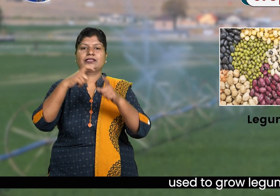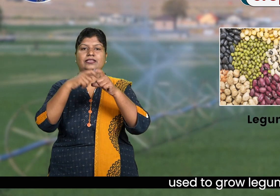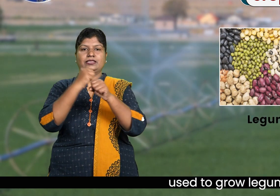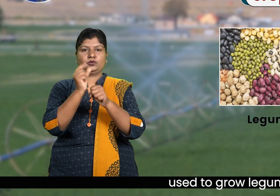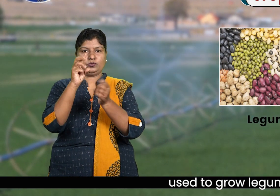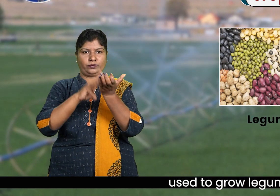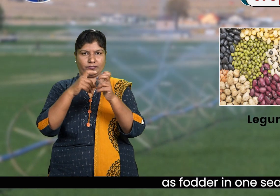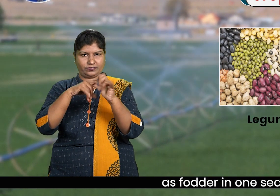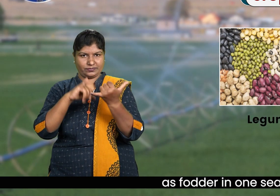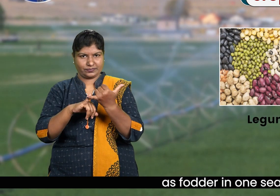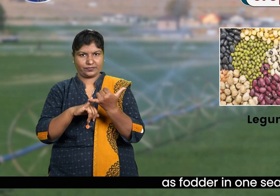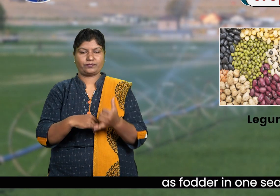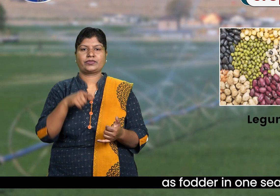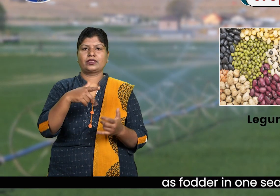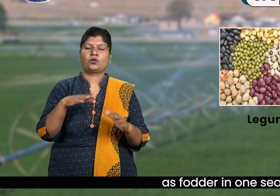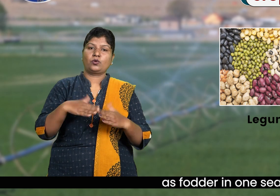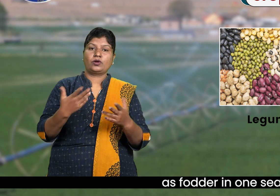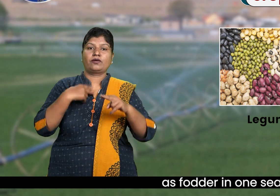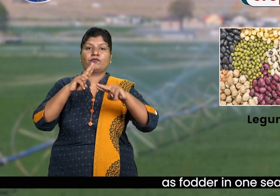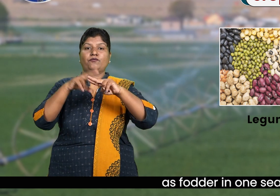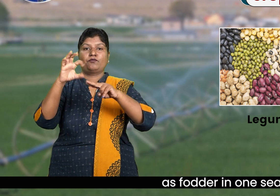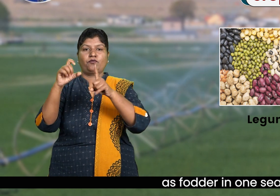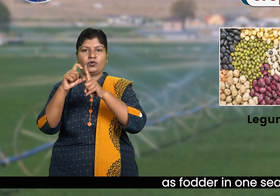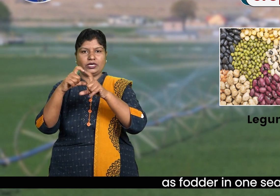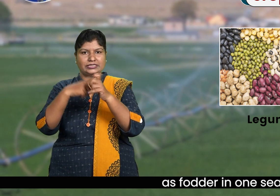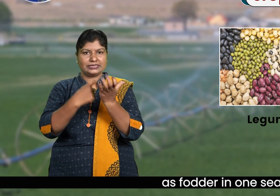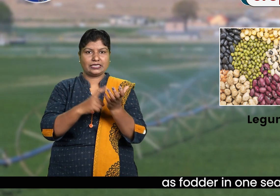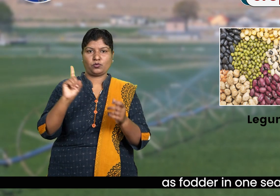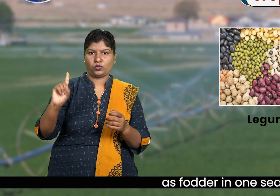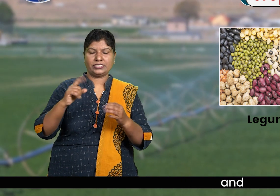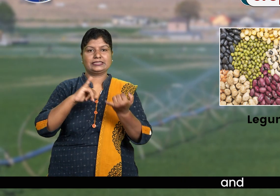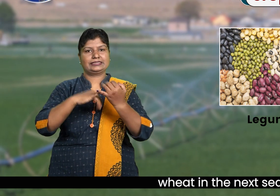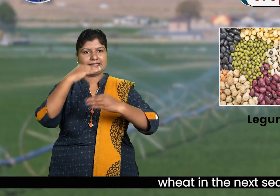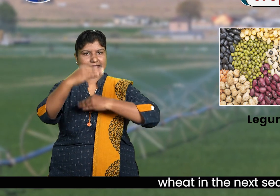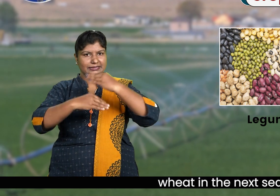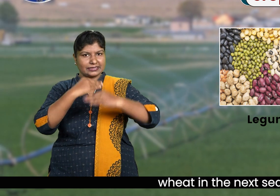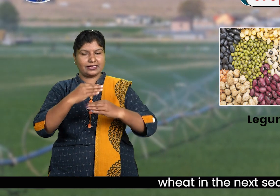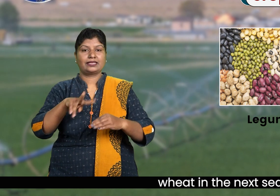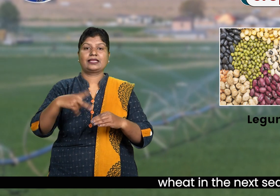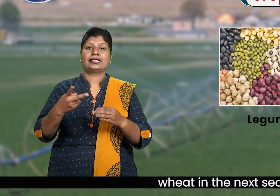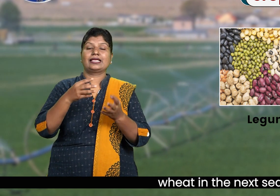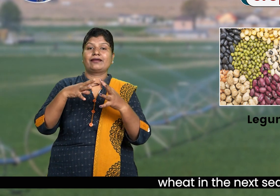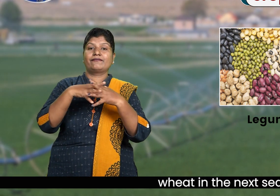as fodder in one season and wheat